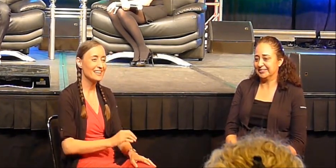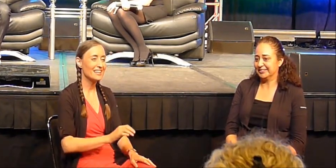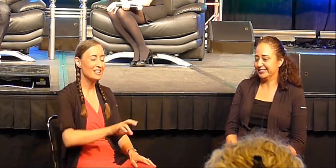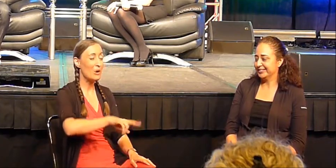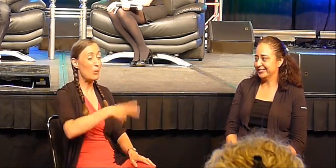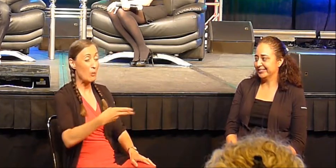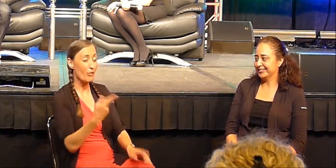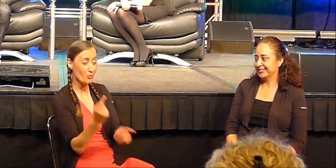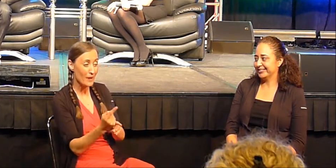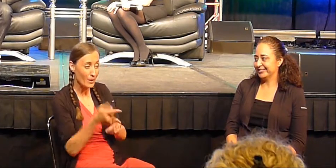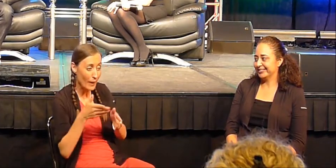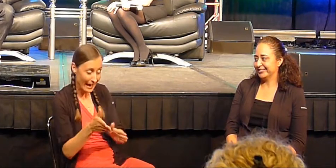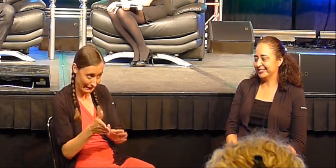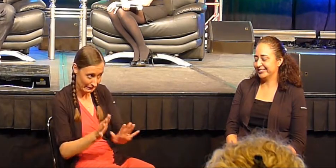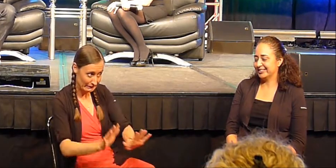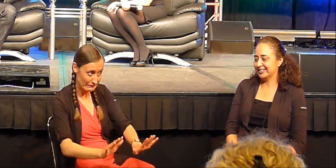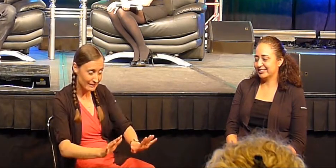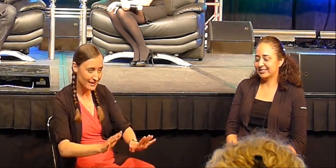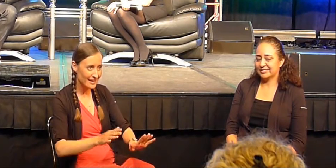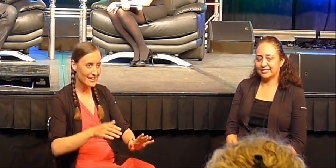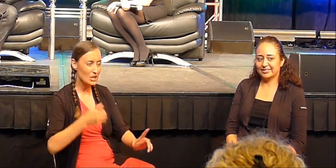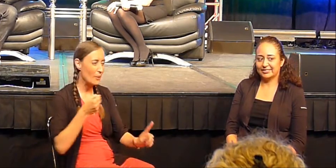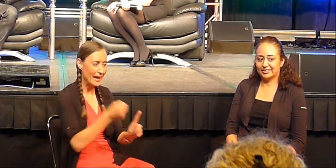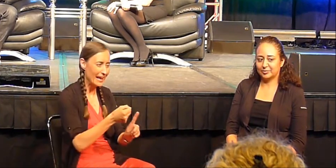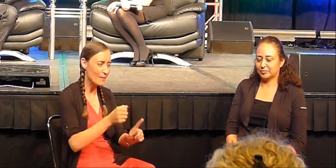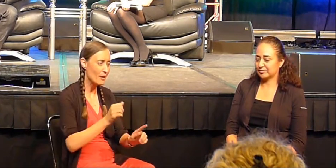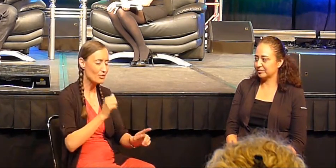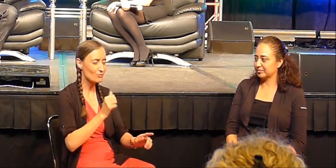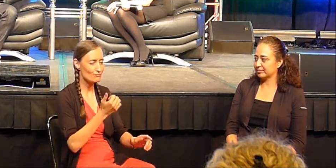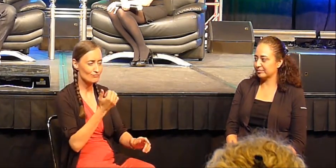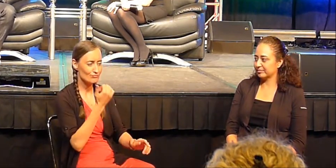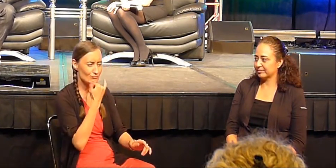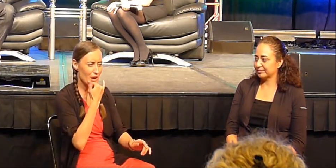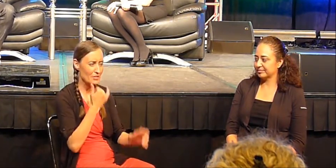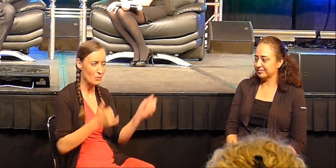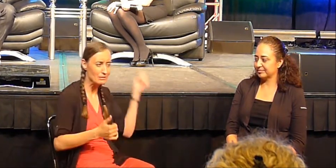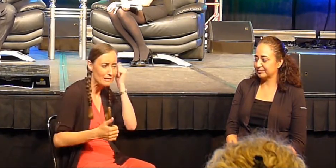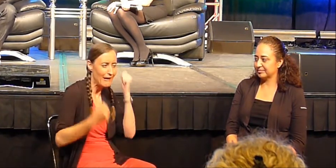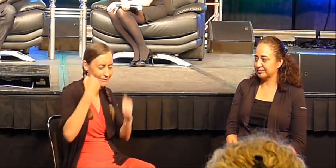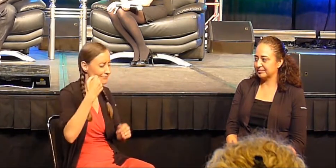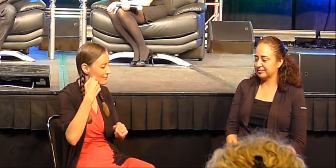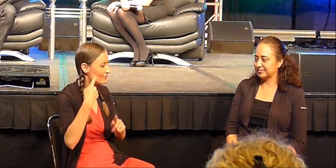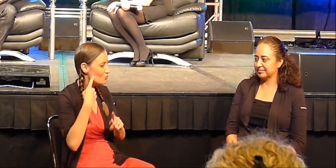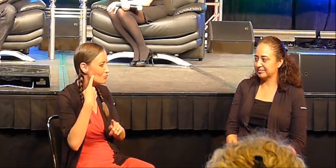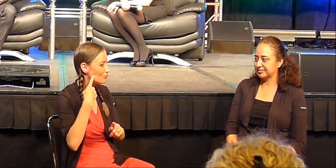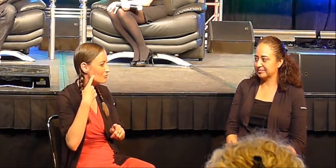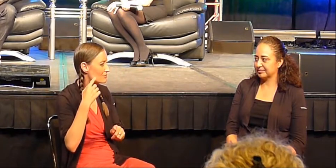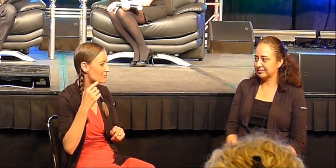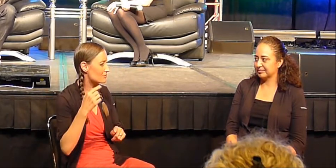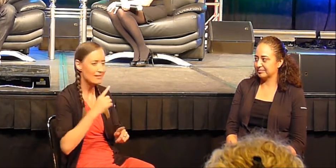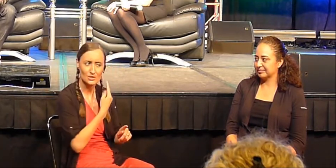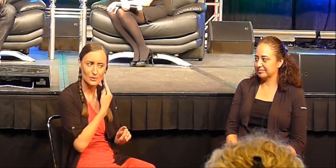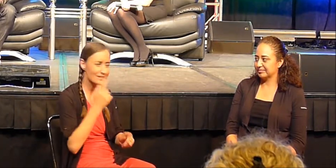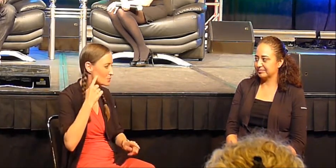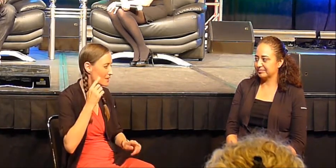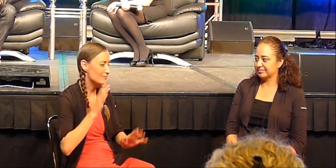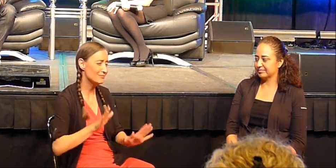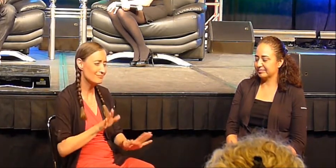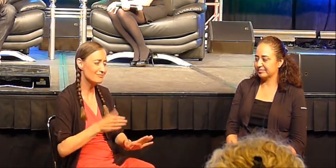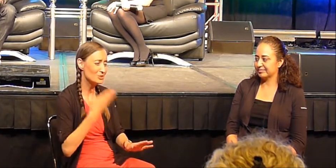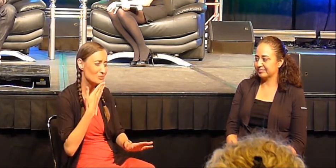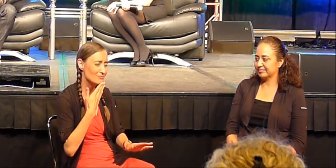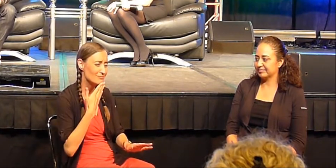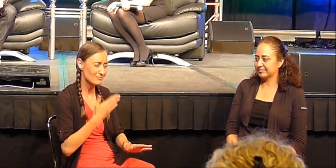wrong way. Don't hit him on the wrong side, all that, right? So we got to shoot the scene, and we were about to